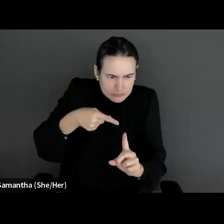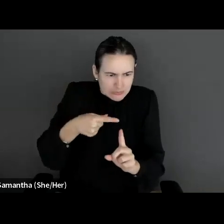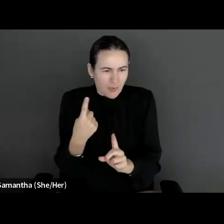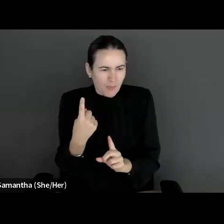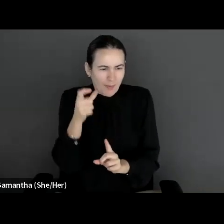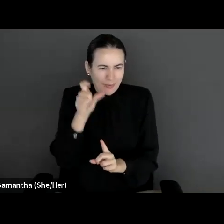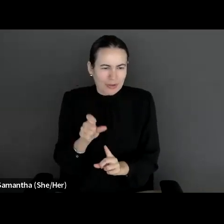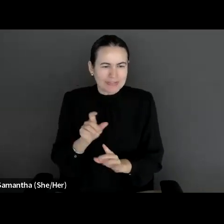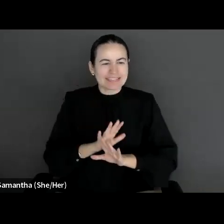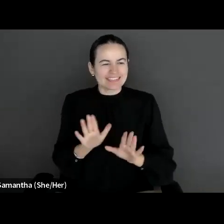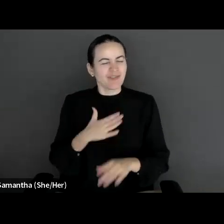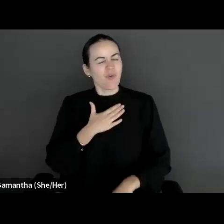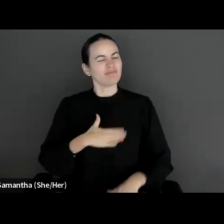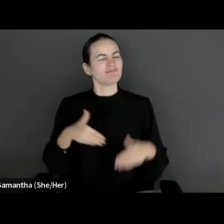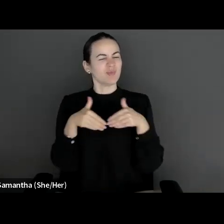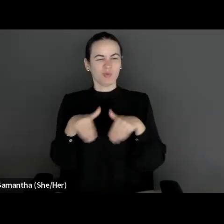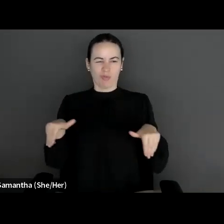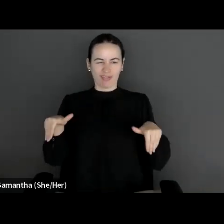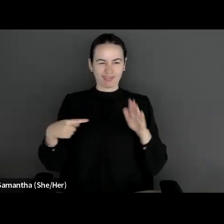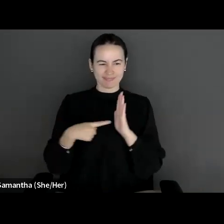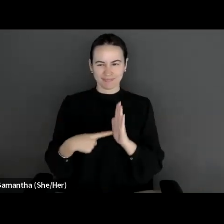little bit more neutral.